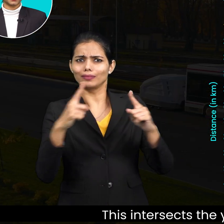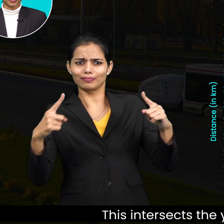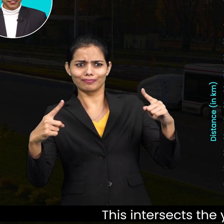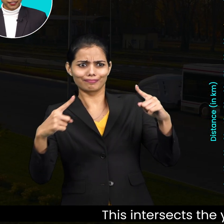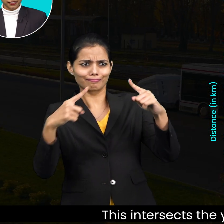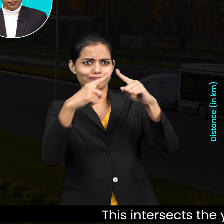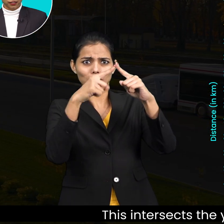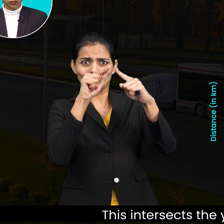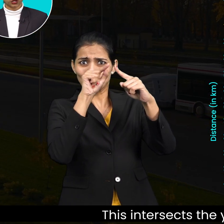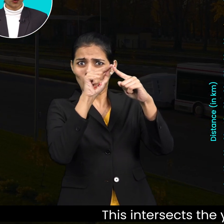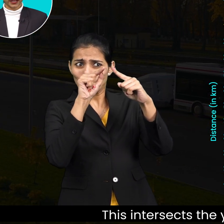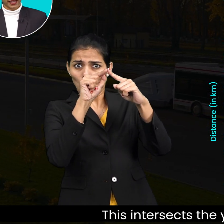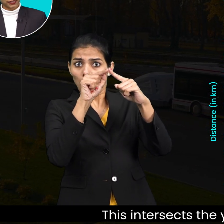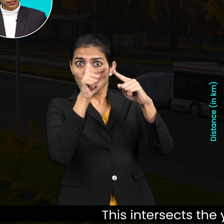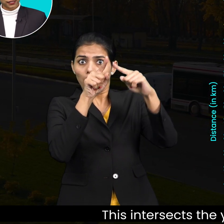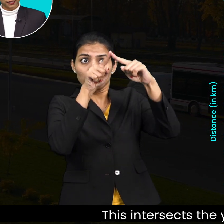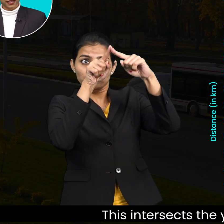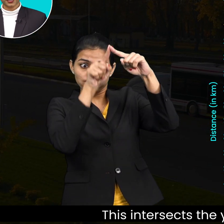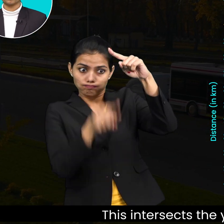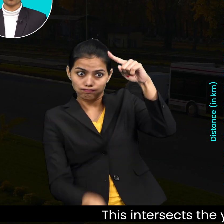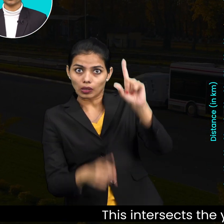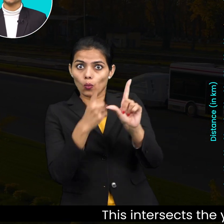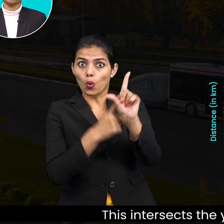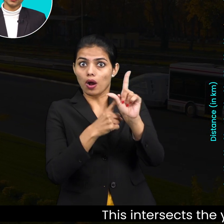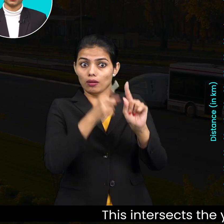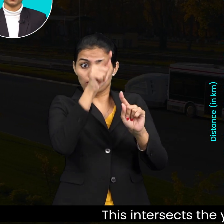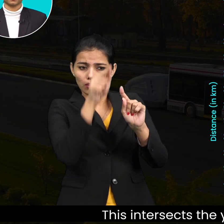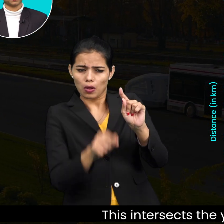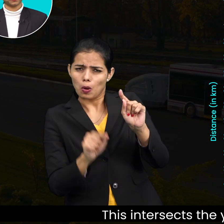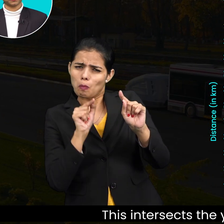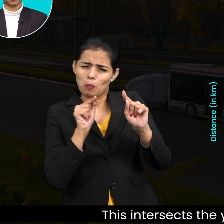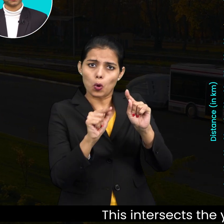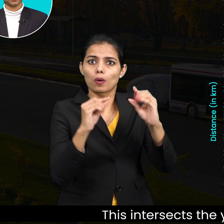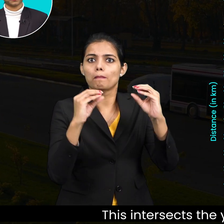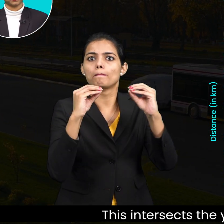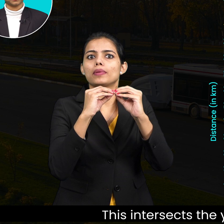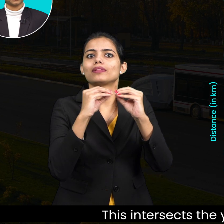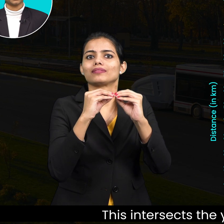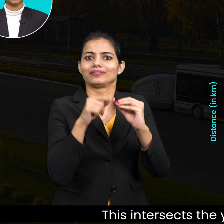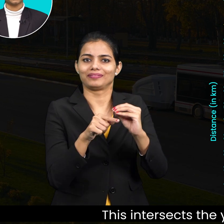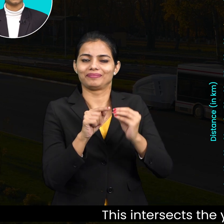This intersects the y-axis at point B.